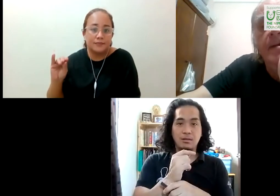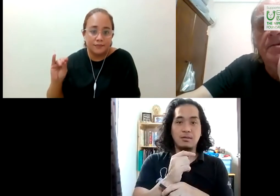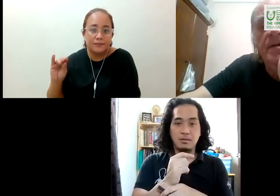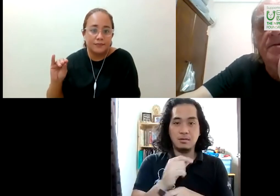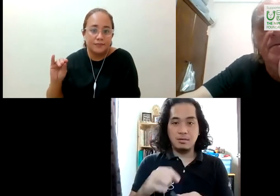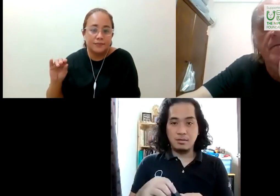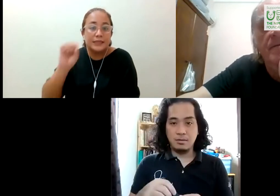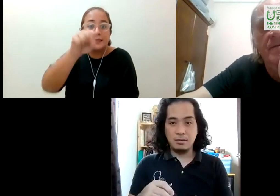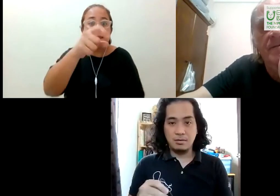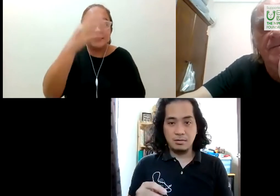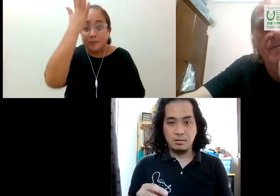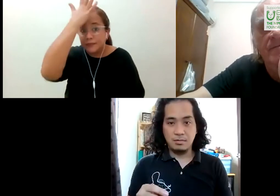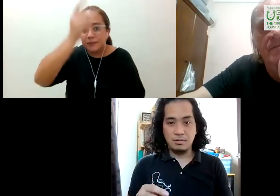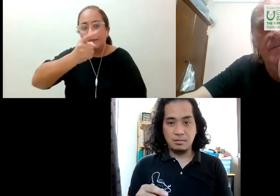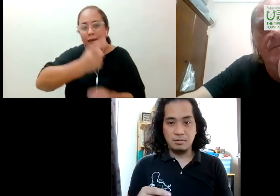Yes, yes.